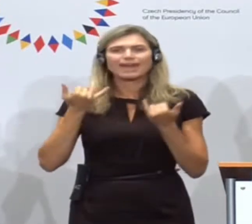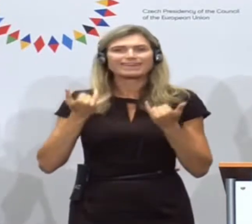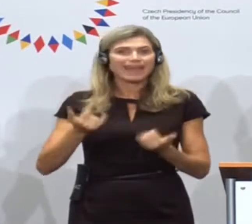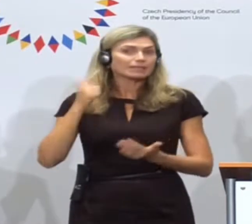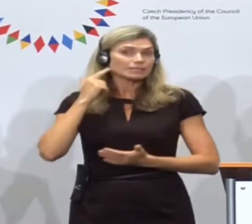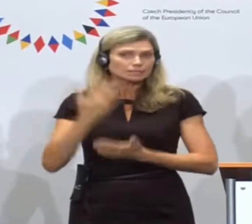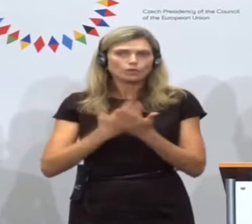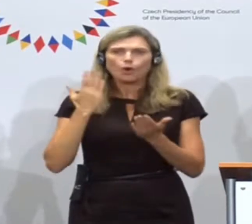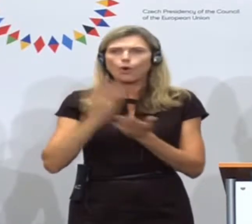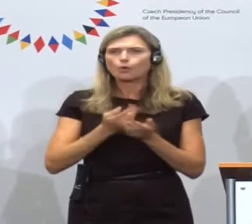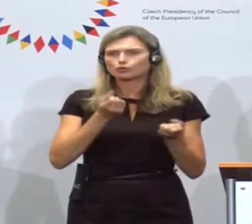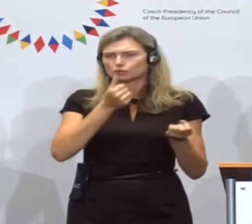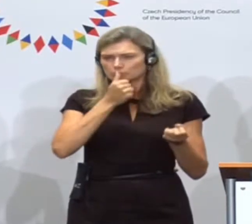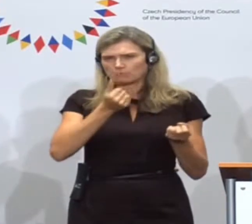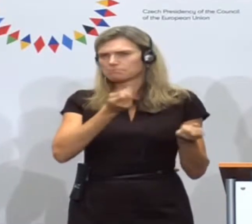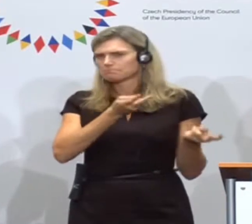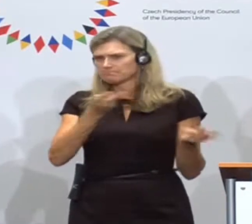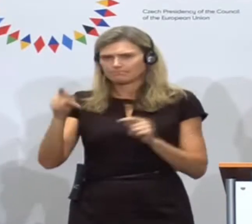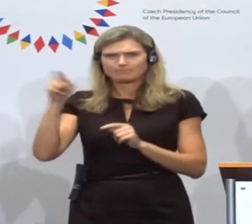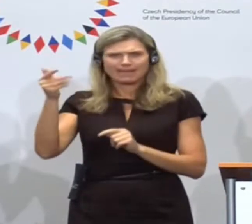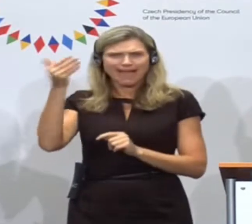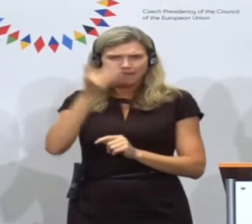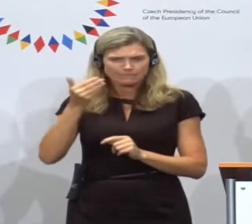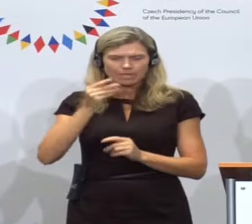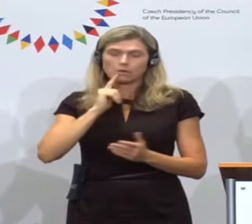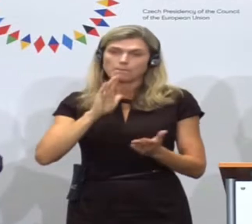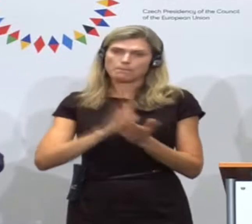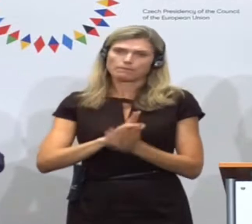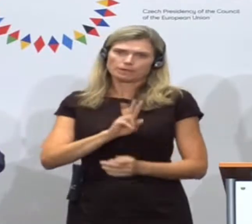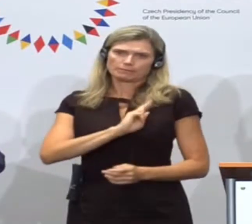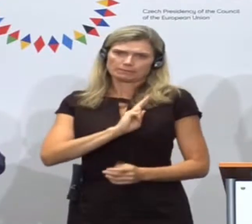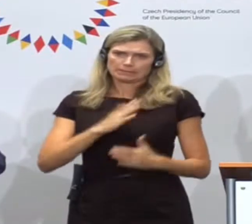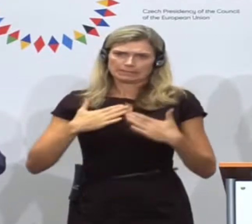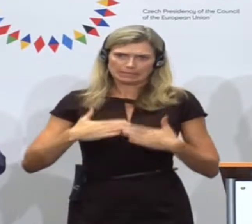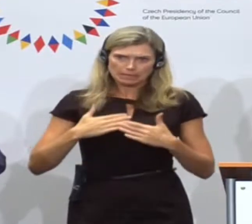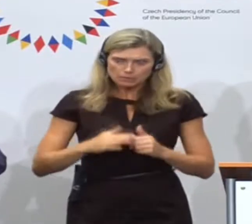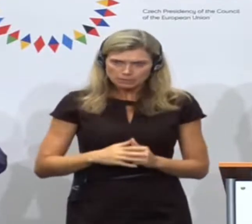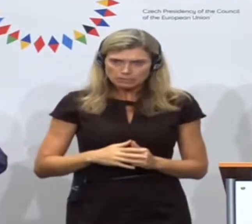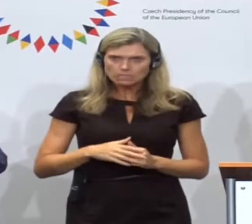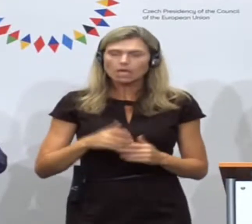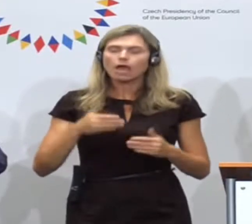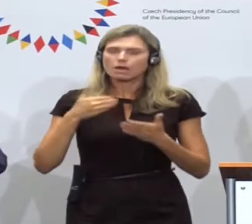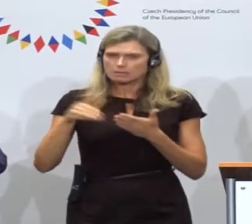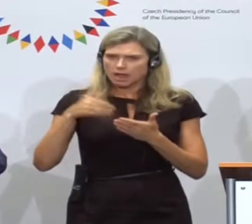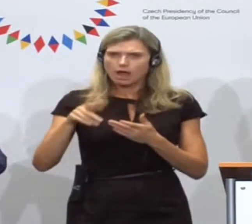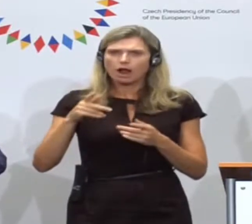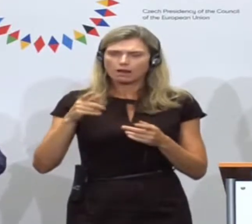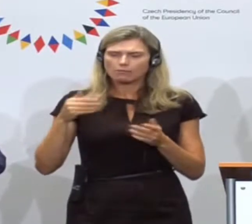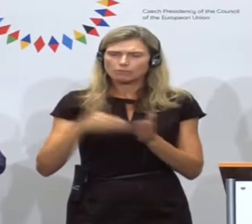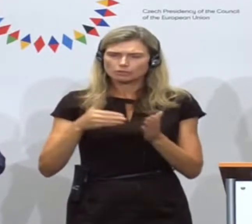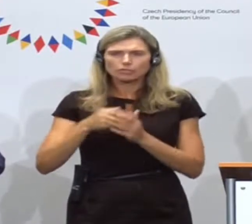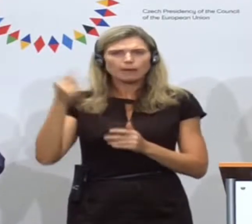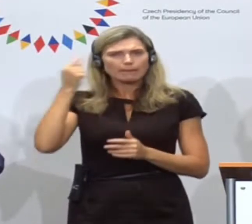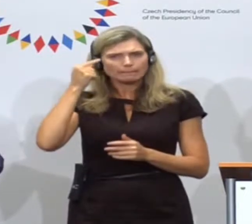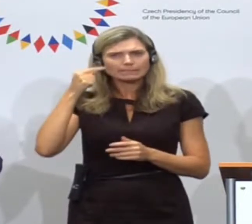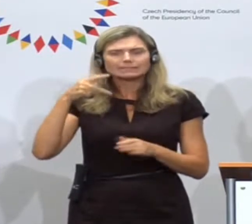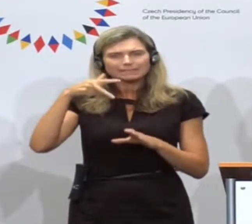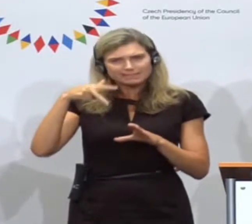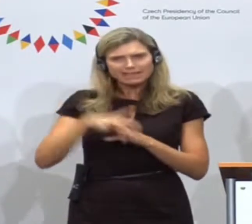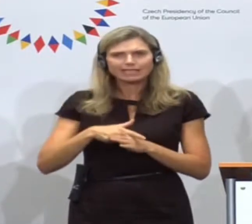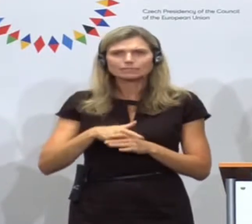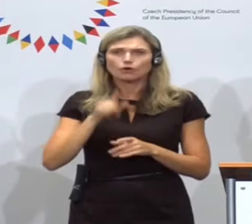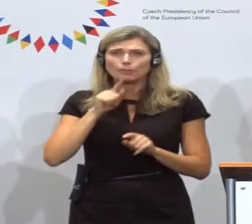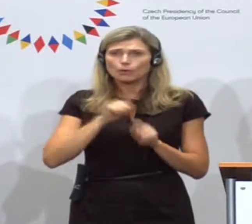desperately grain from Ukraine. Millions of people are in a dire situation because this grain has been blocked until